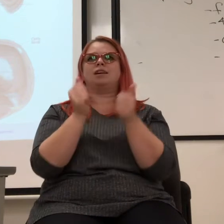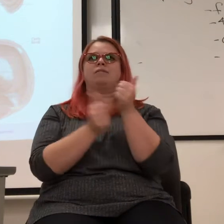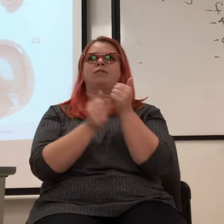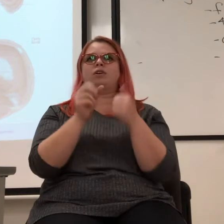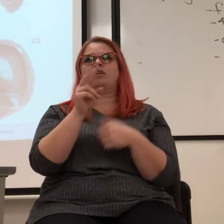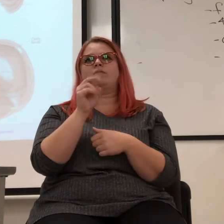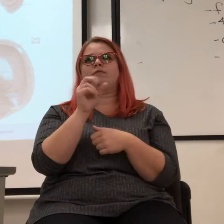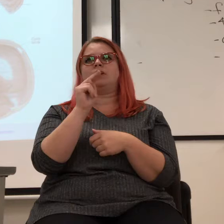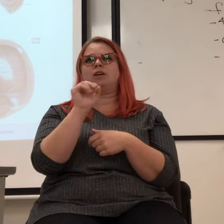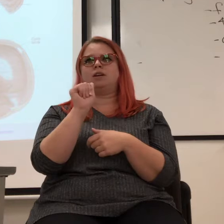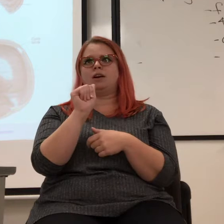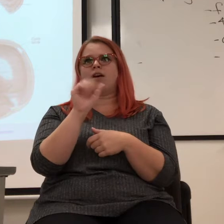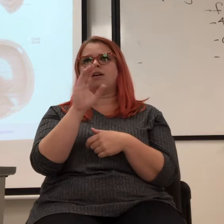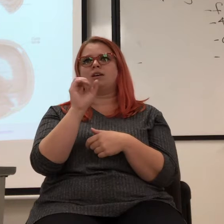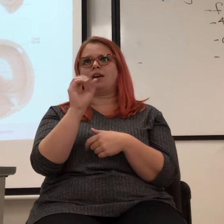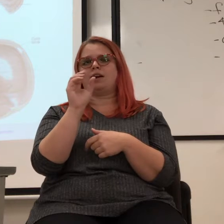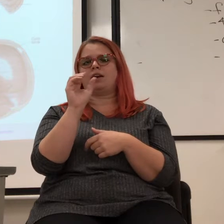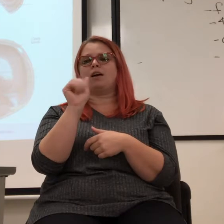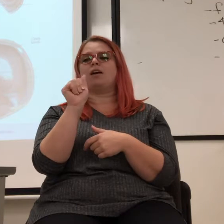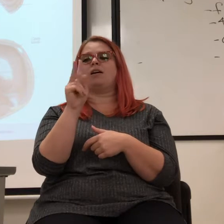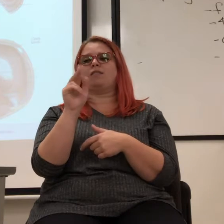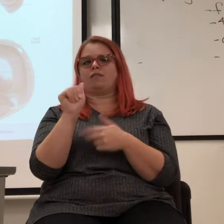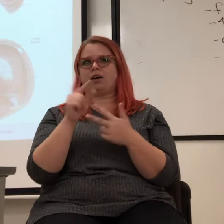cava, and the esophagus.